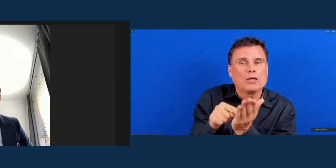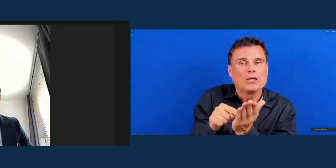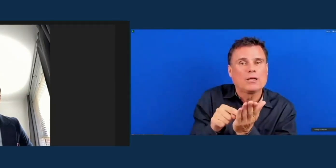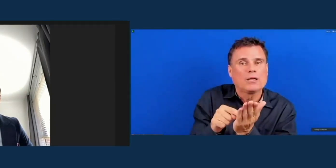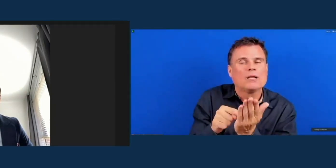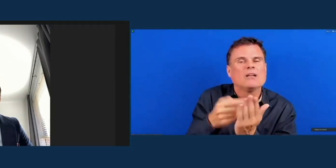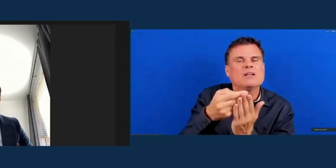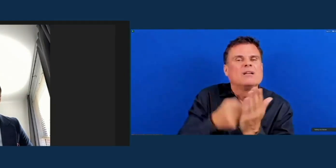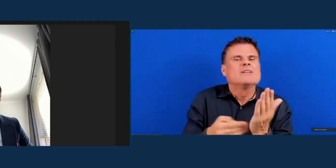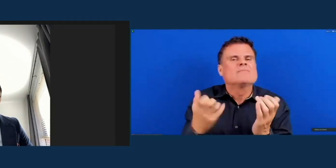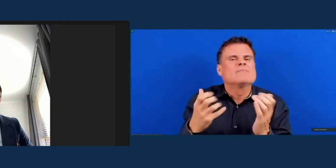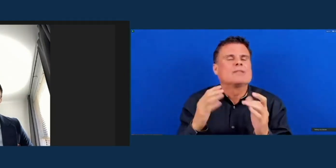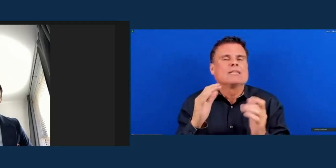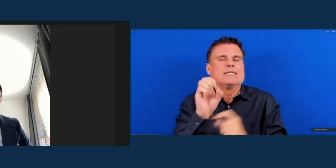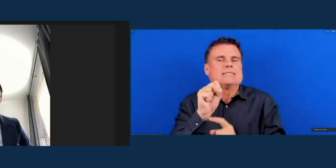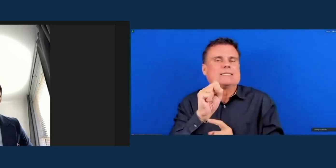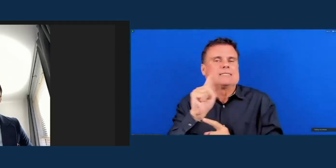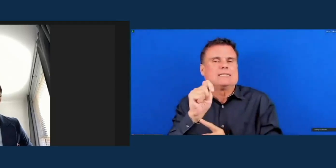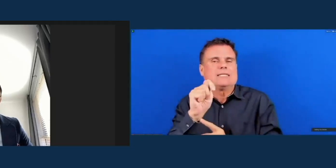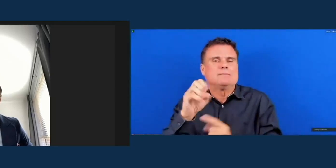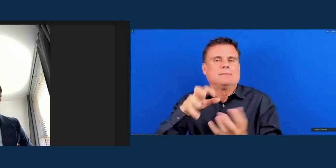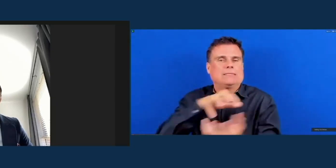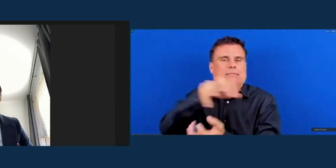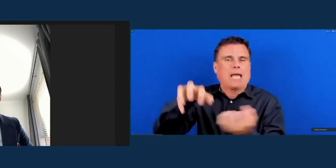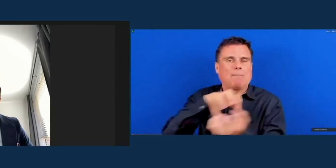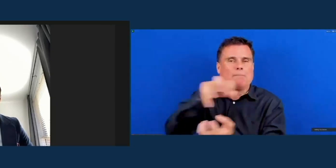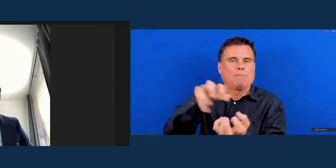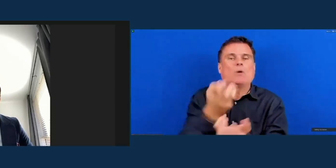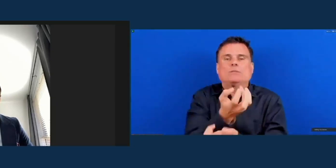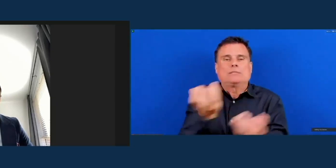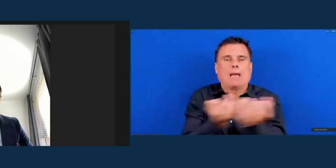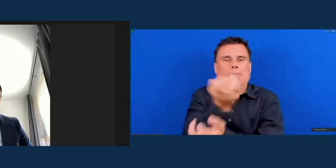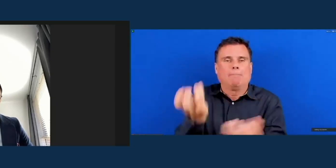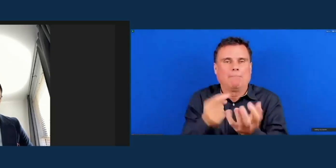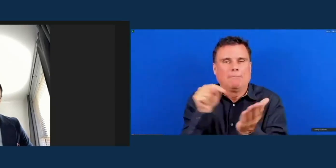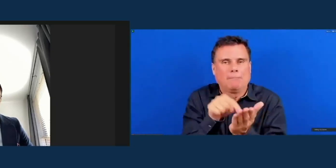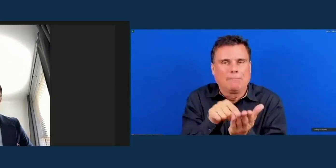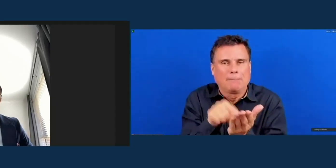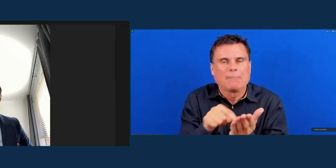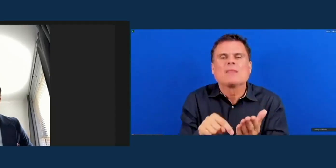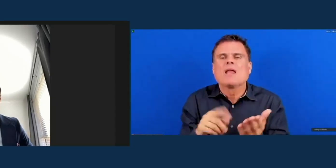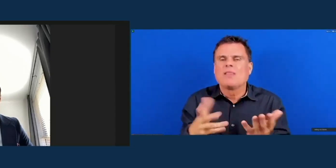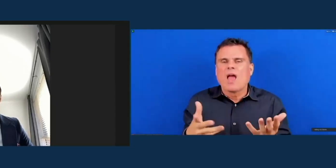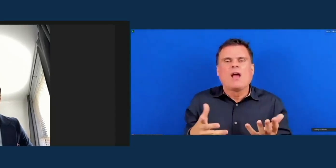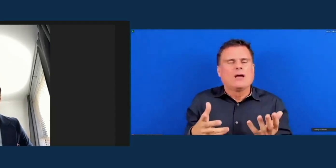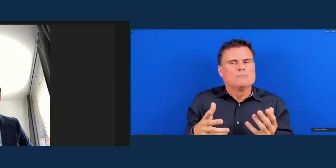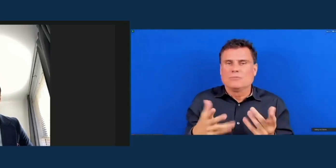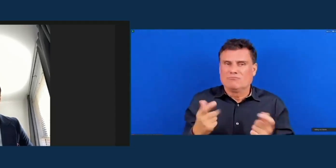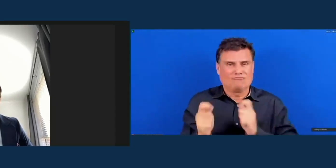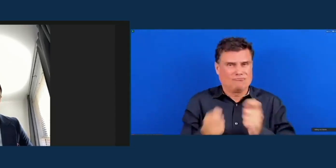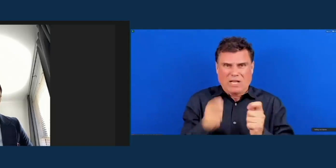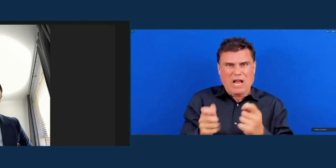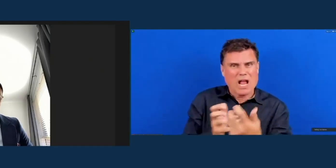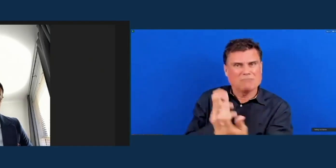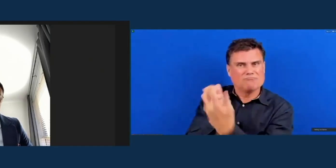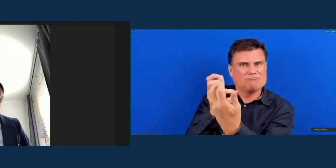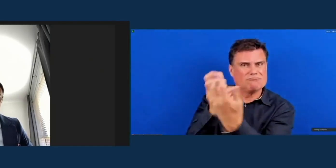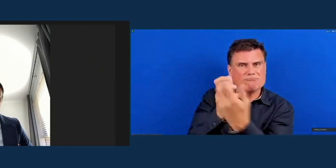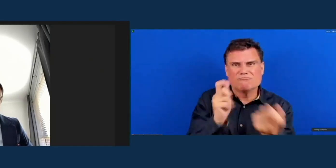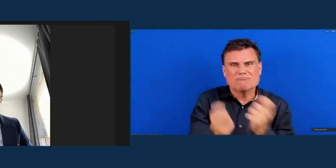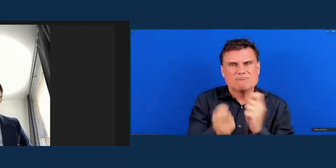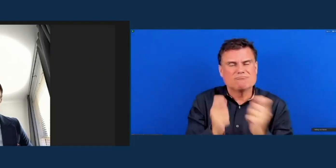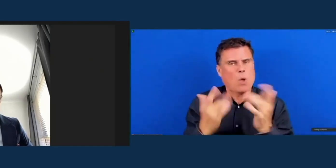and are free to read, use, translate, and adapt on the Global Digital Library and Bloom Library. As a